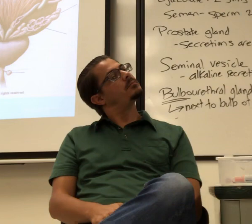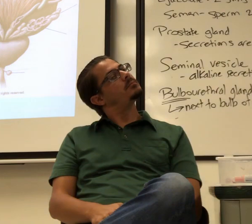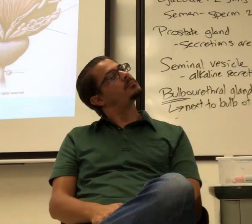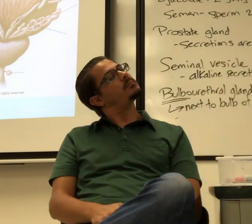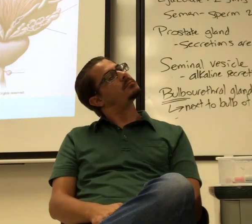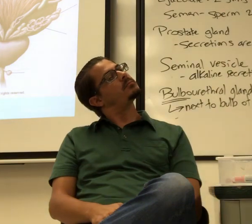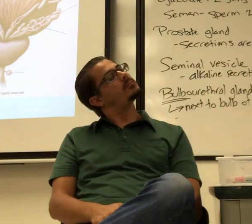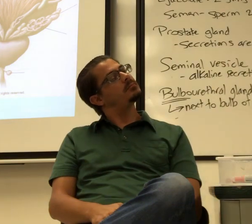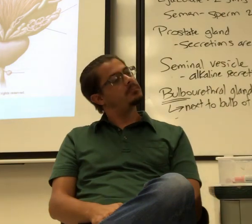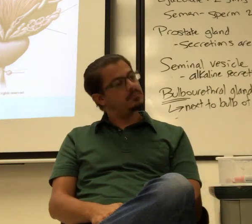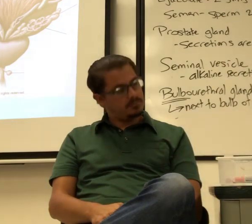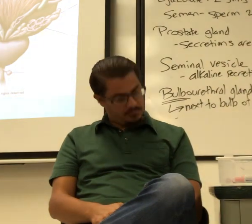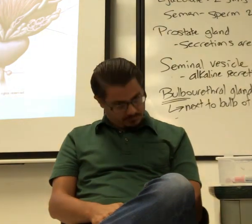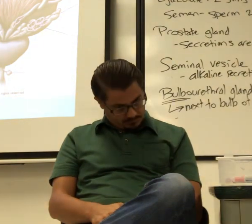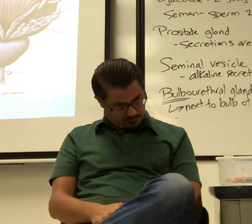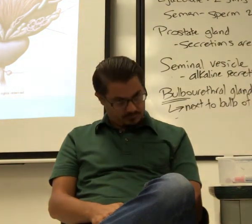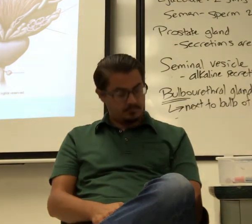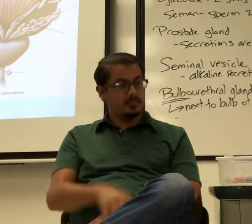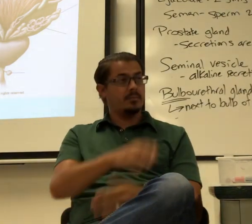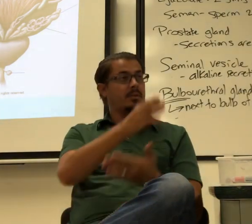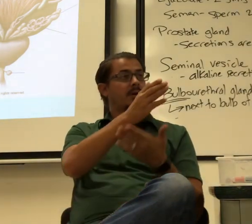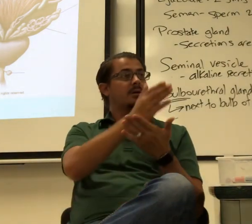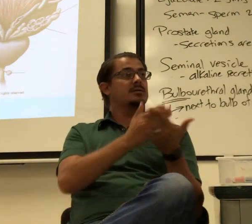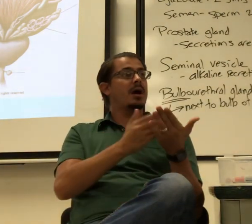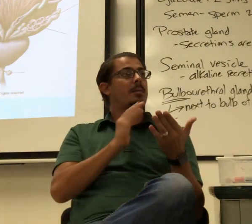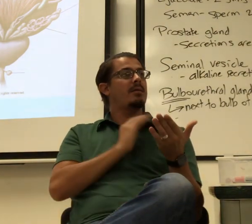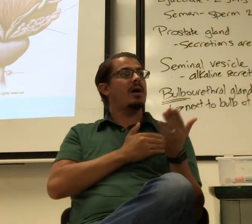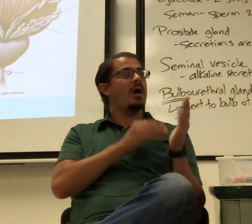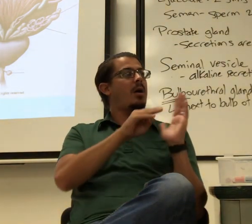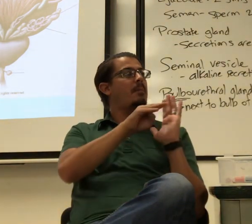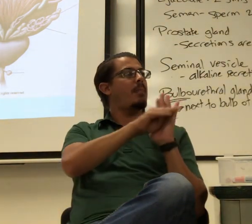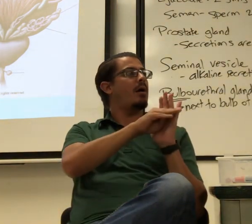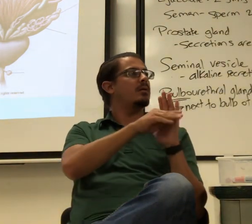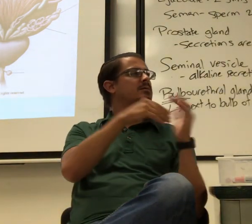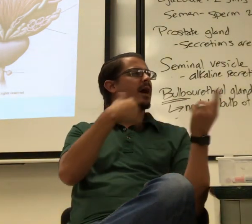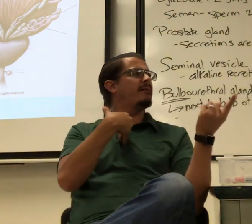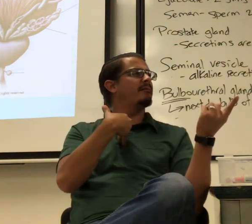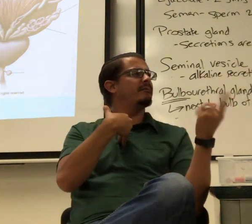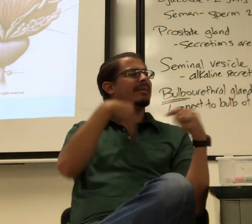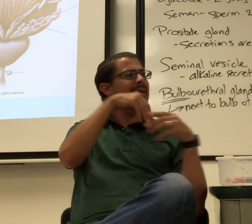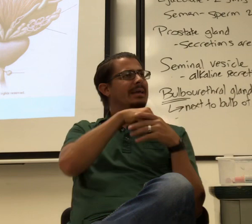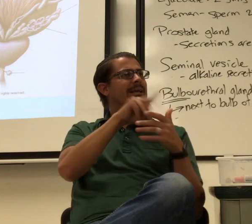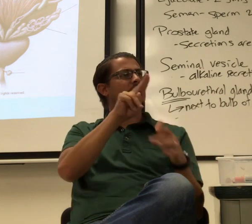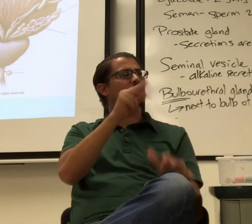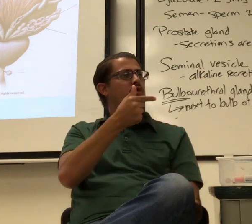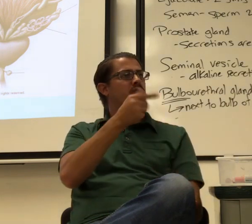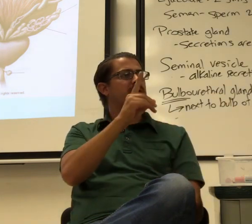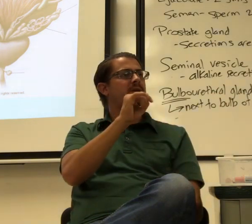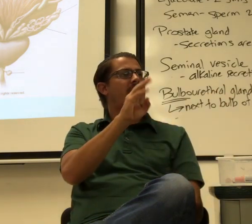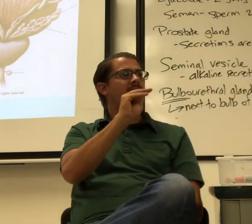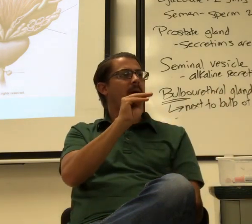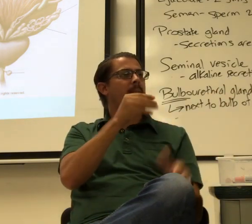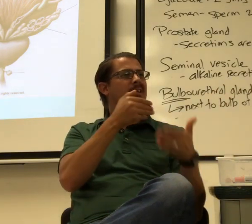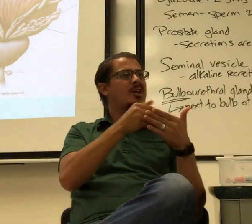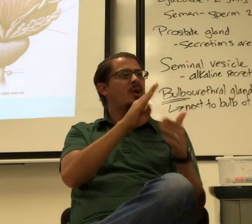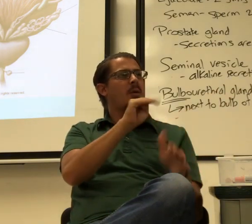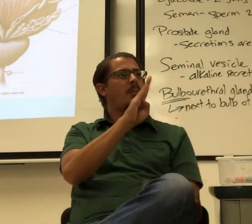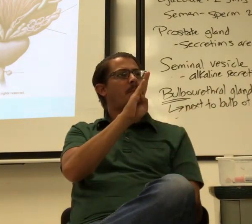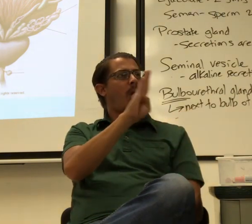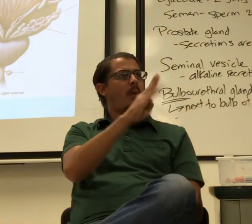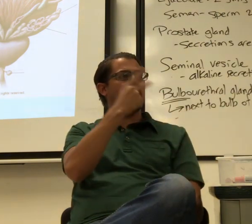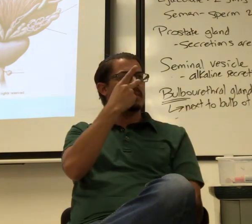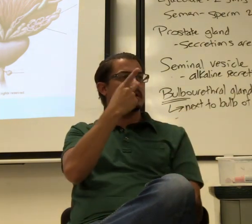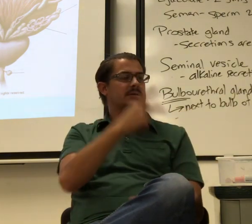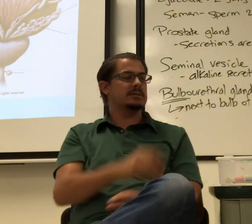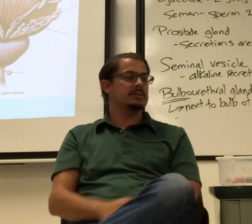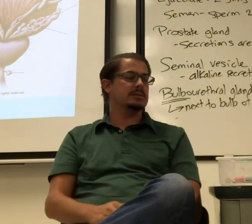Okay. Some of our models do show it within the UG diaphragm, right next to the bulb of the penis, bulbourethral